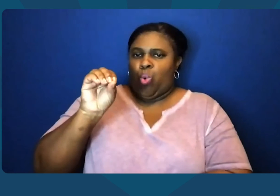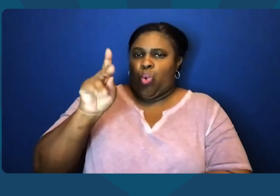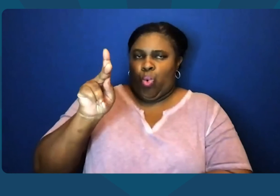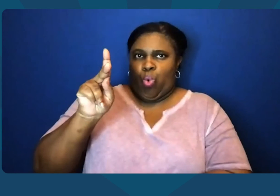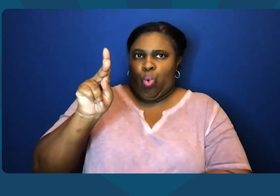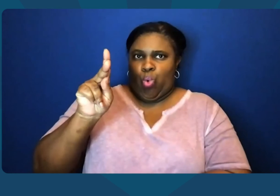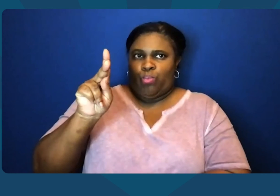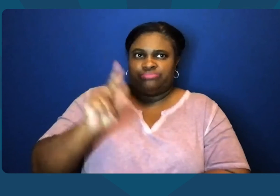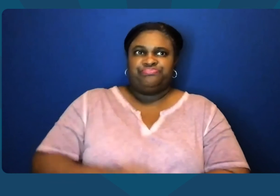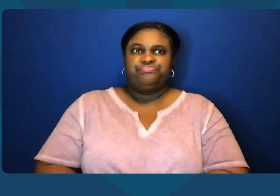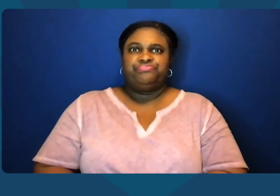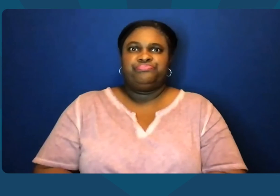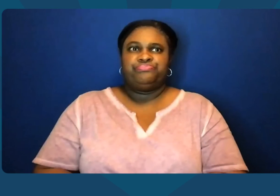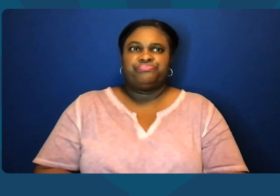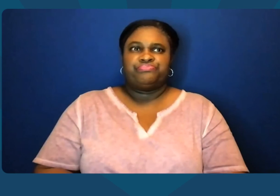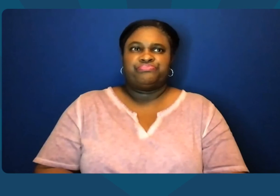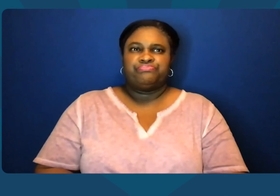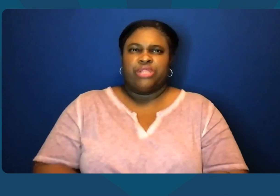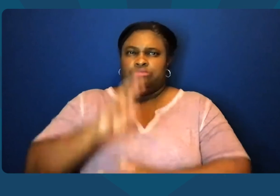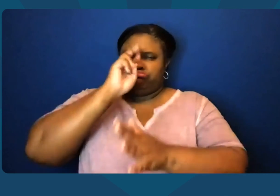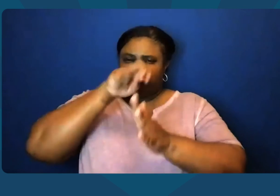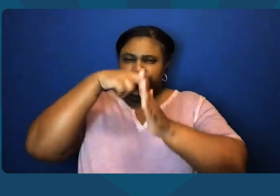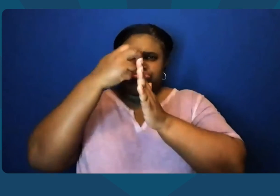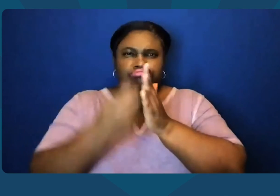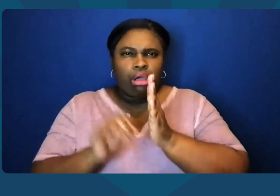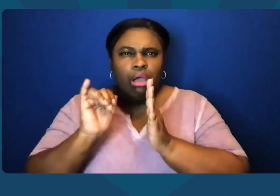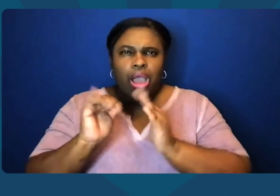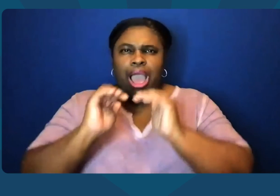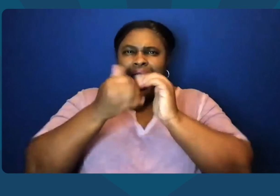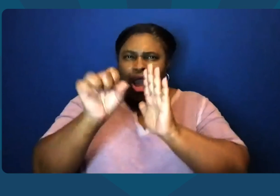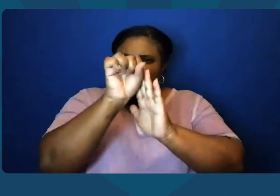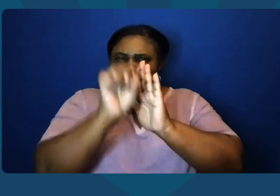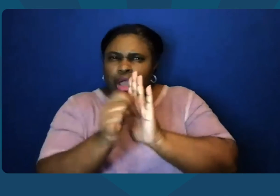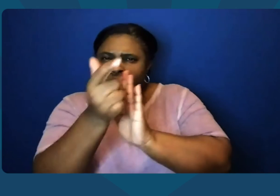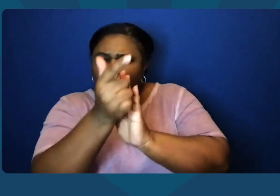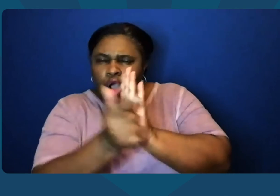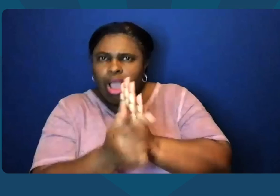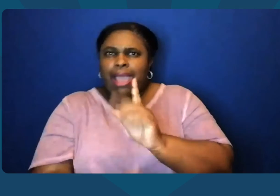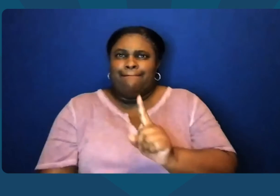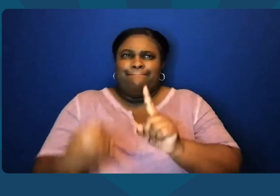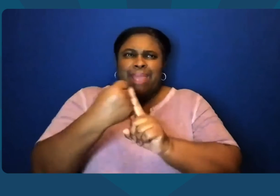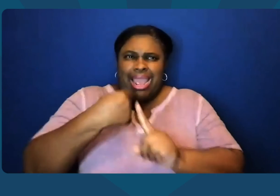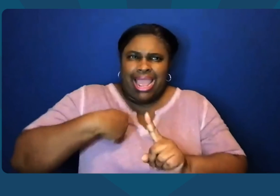himself in how state laws impact us on a daily basis.